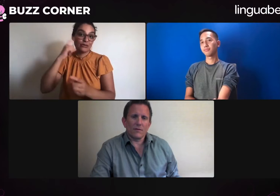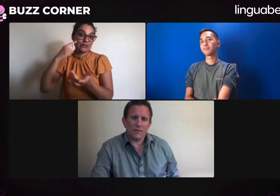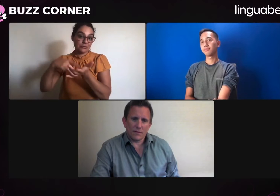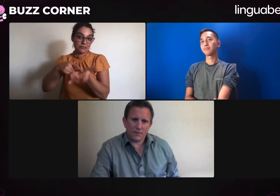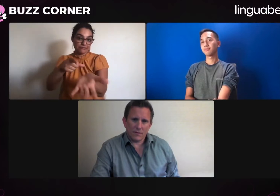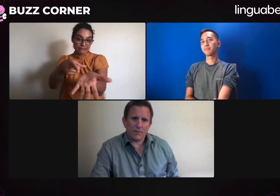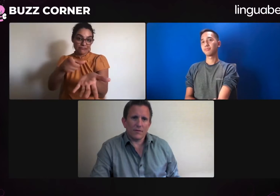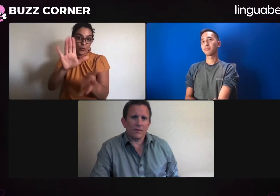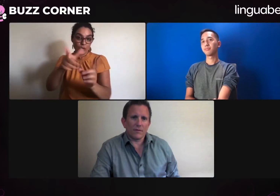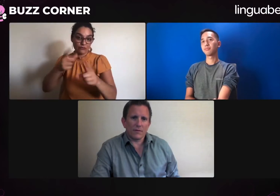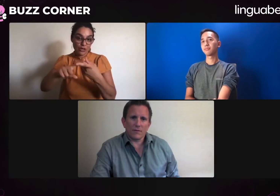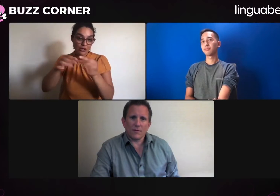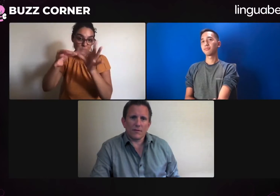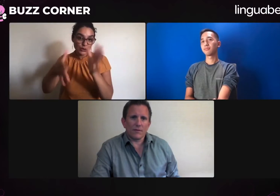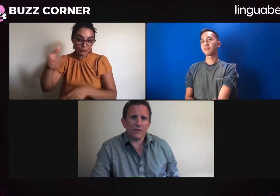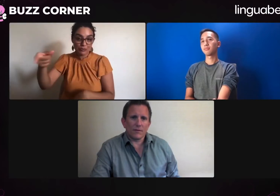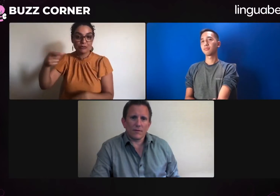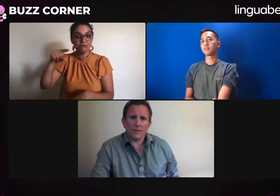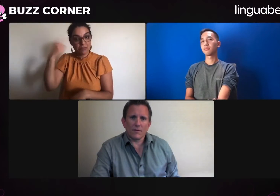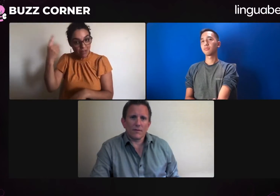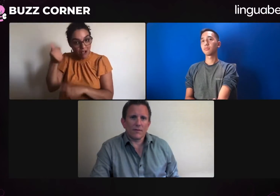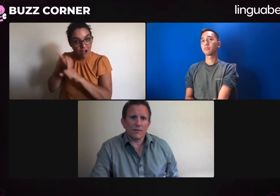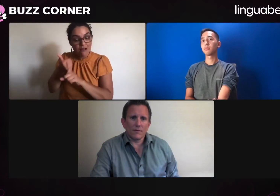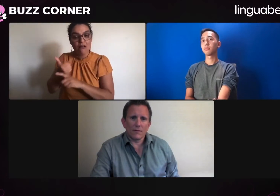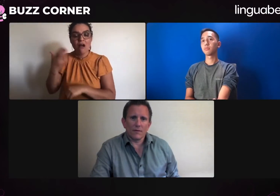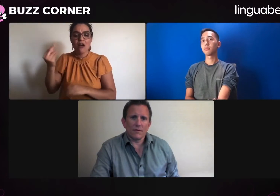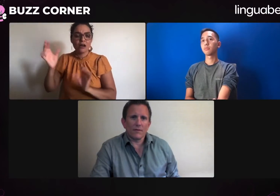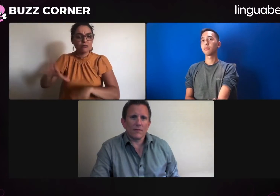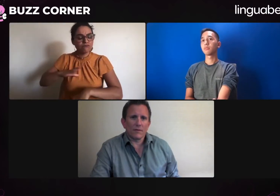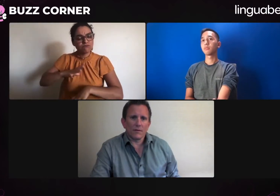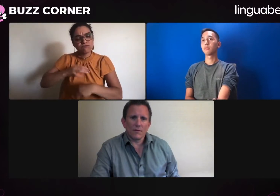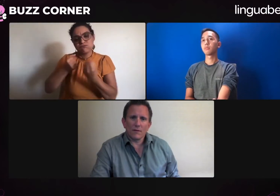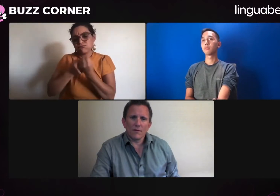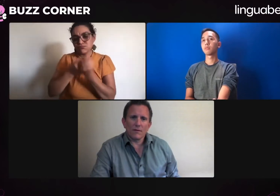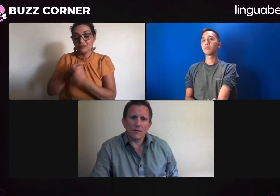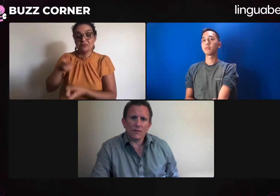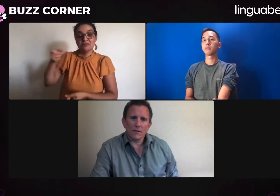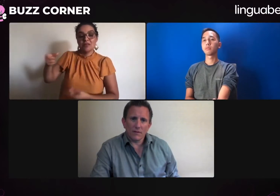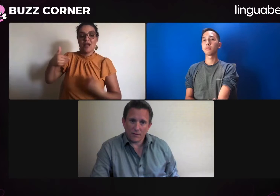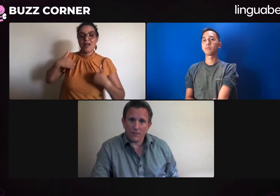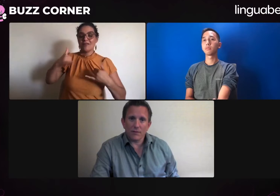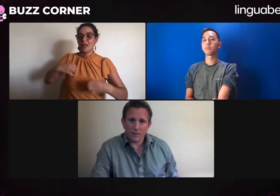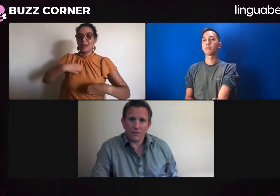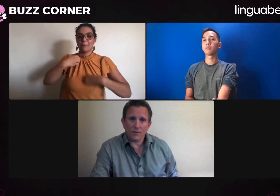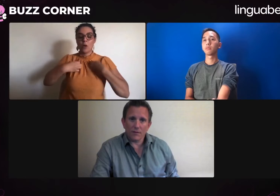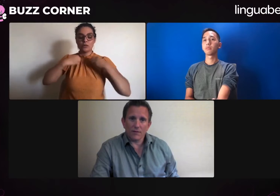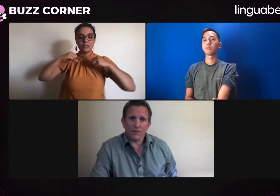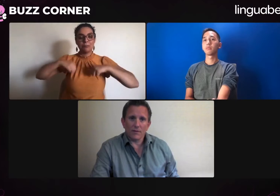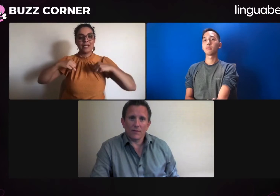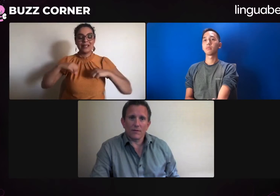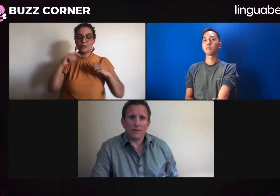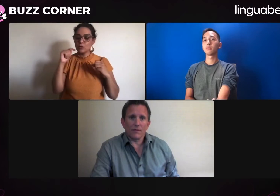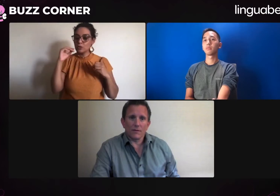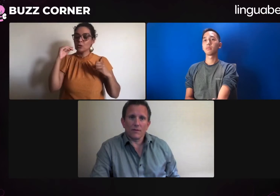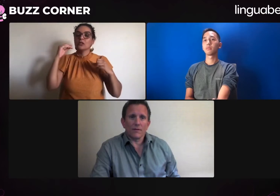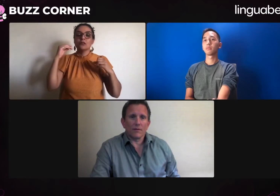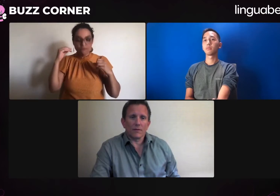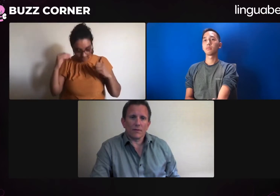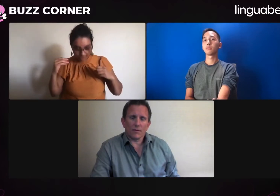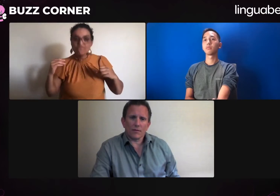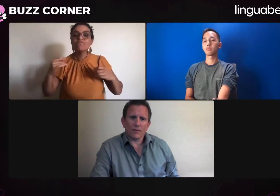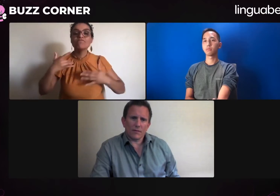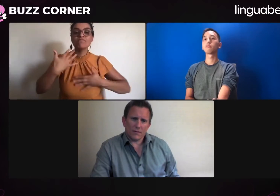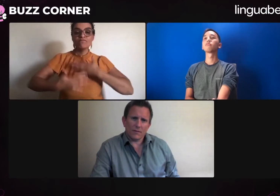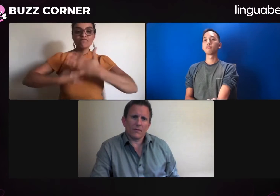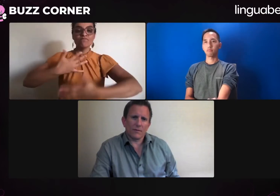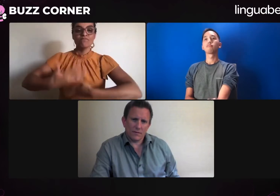do we give that to other people? Right. For example, your friend, the interpreter, who is a person of color themselves, is still supporting the NFL. And